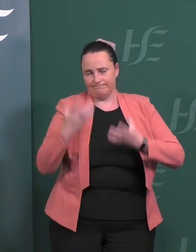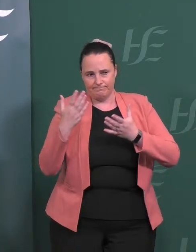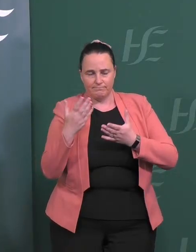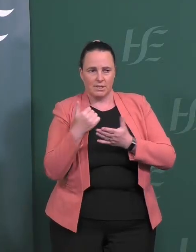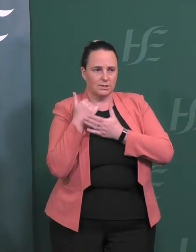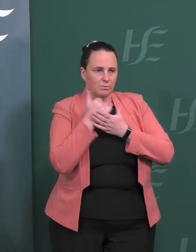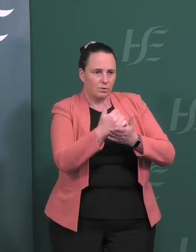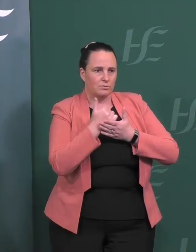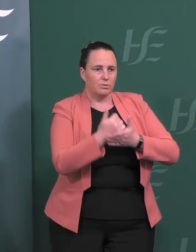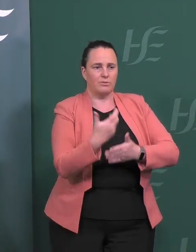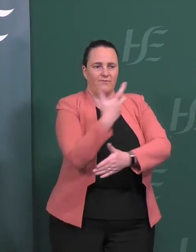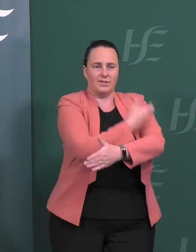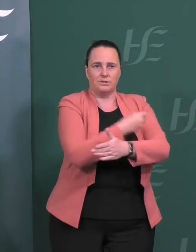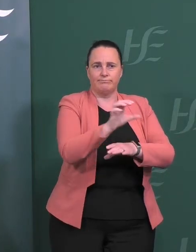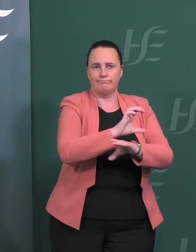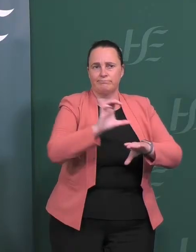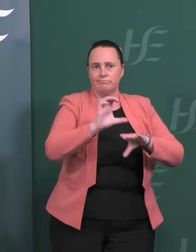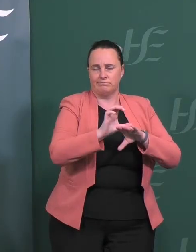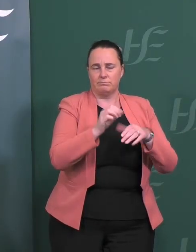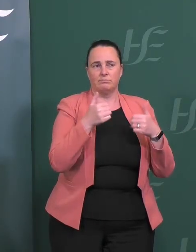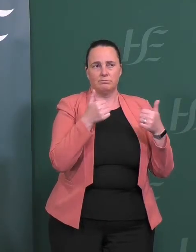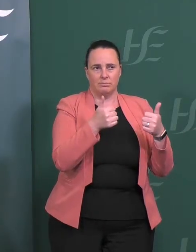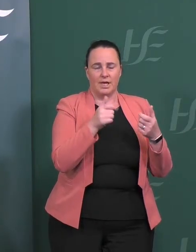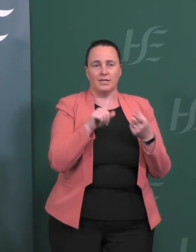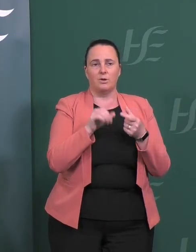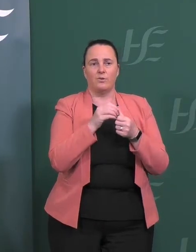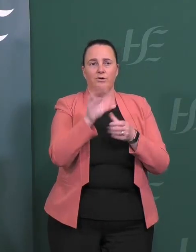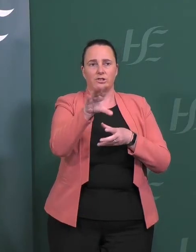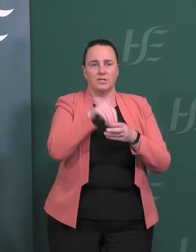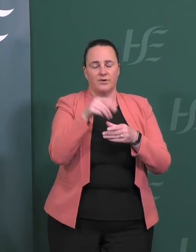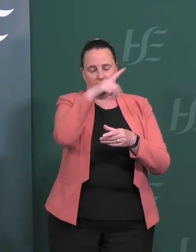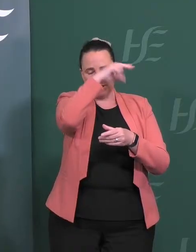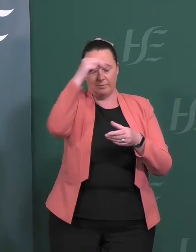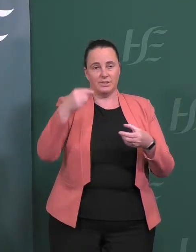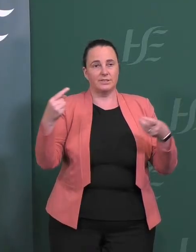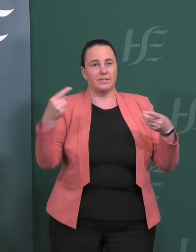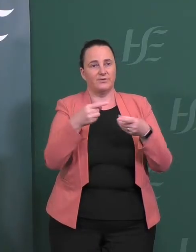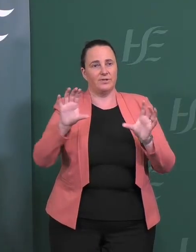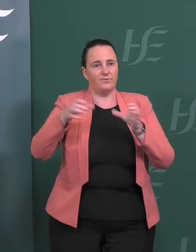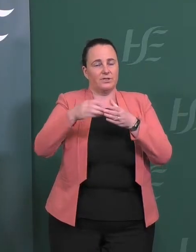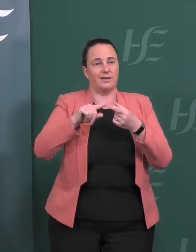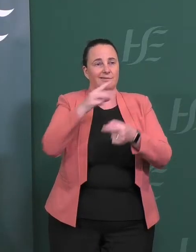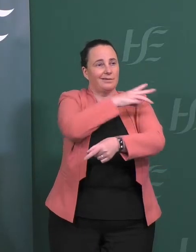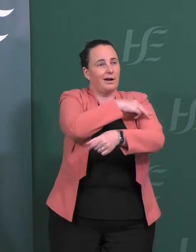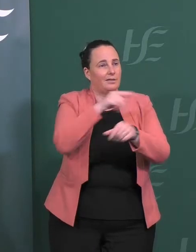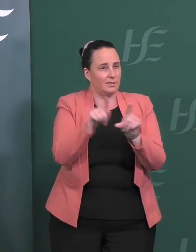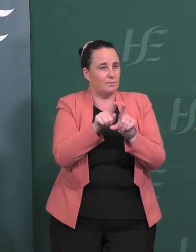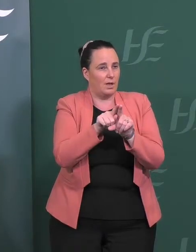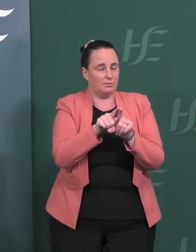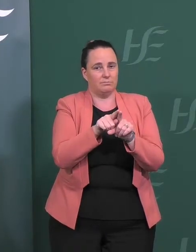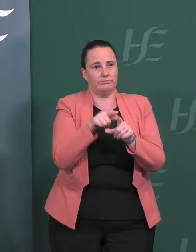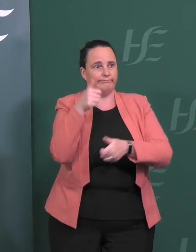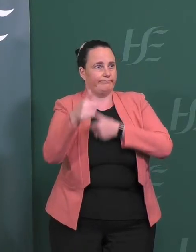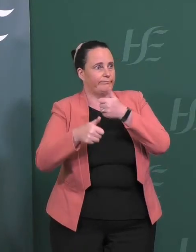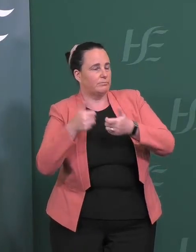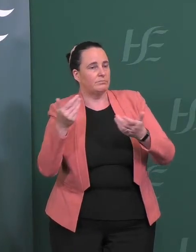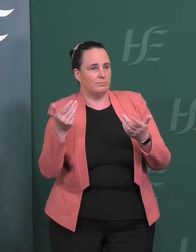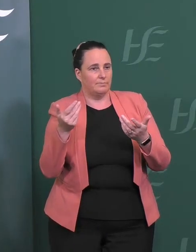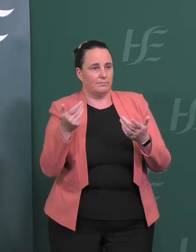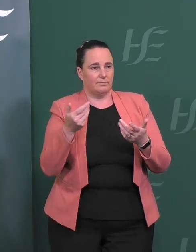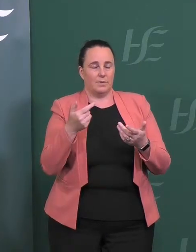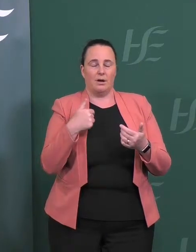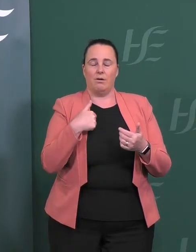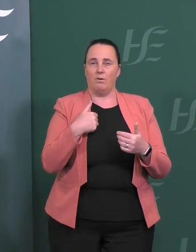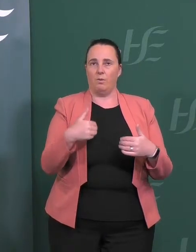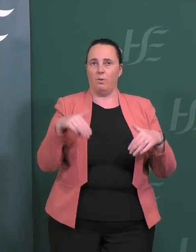support to vaccination centres in particular, but also agencies like the Defence Forces and Garda Síochána. And I certainly have never been